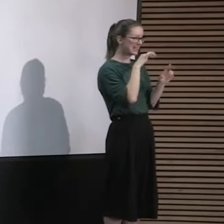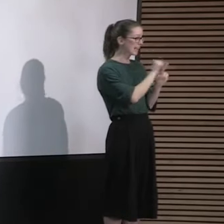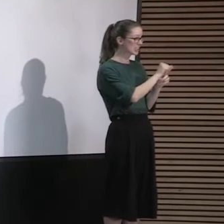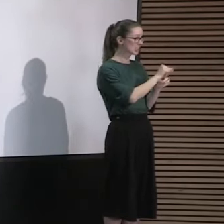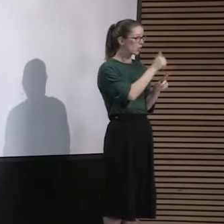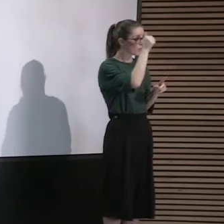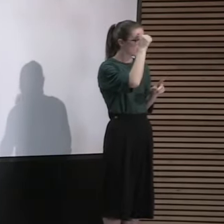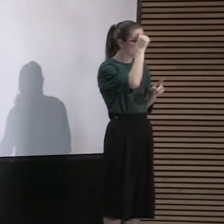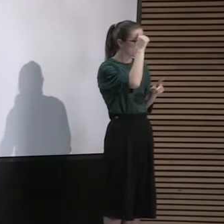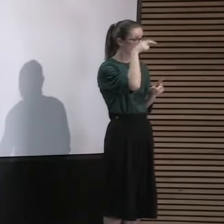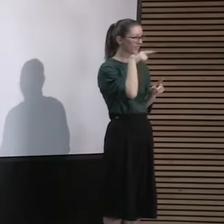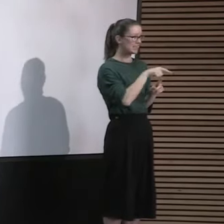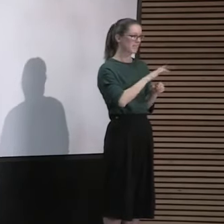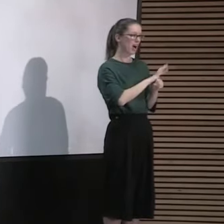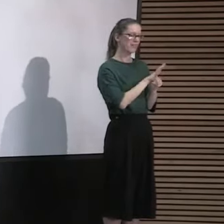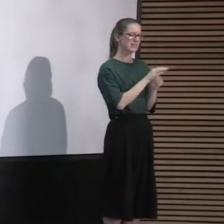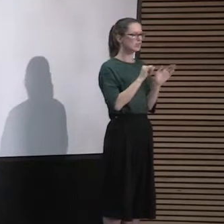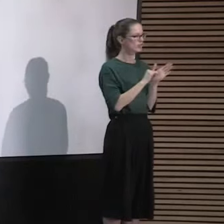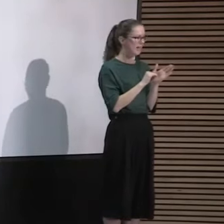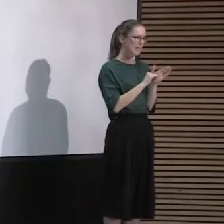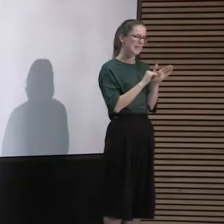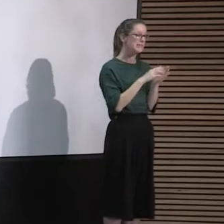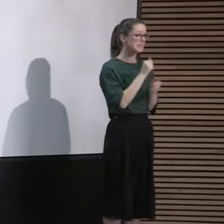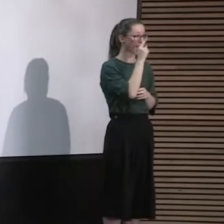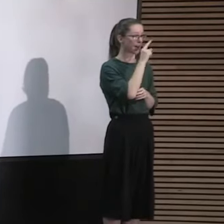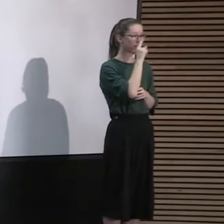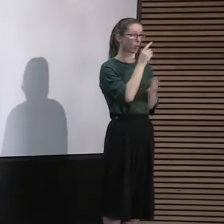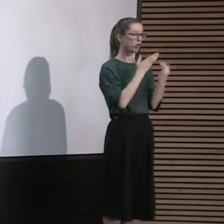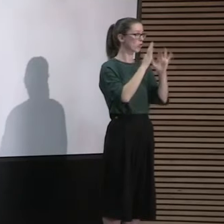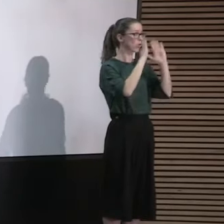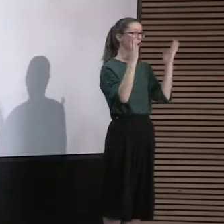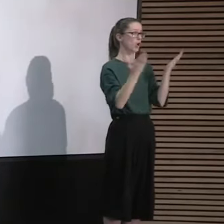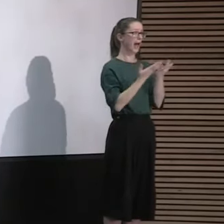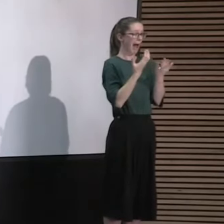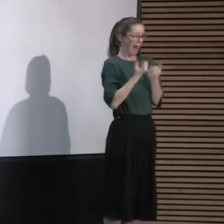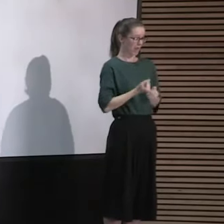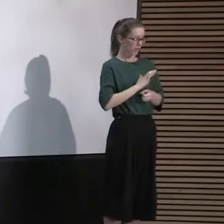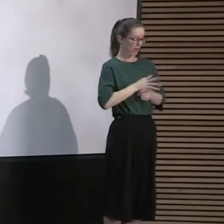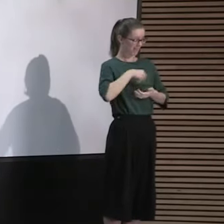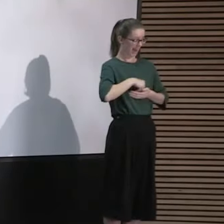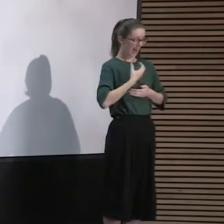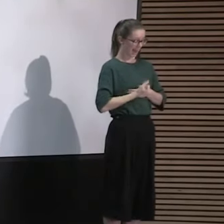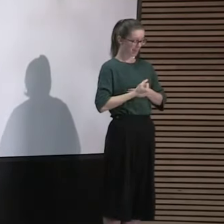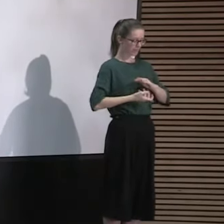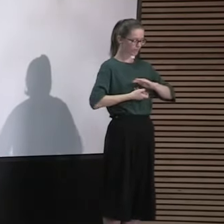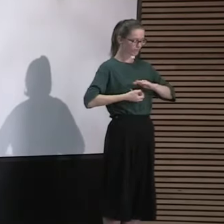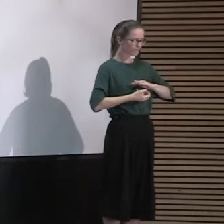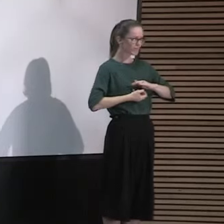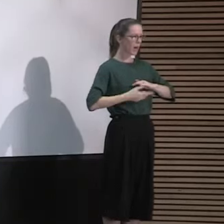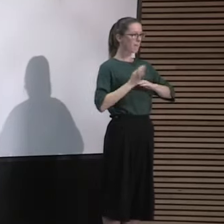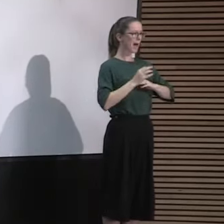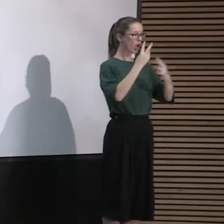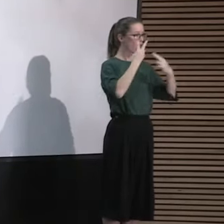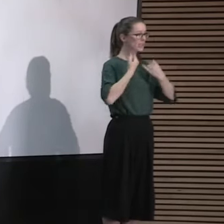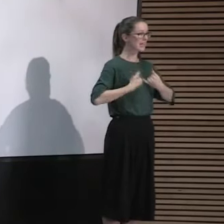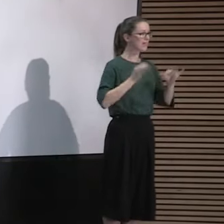do know is this is an incredibly tricky virus, that we do have people all around the world who do test positive, who display